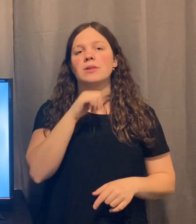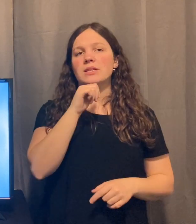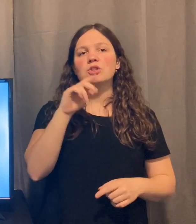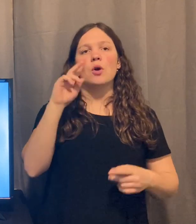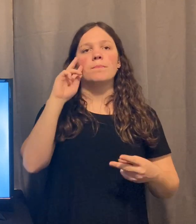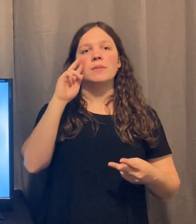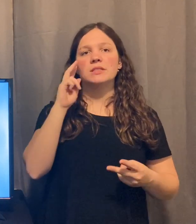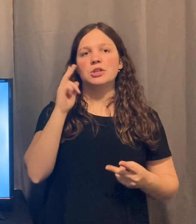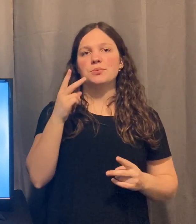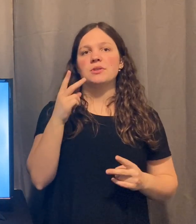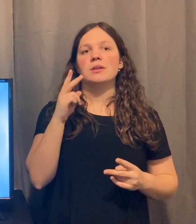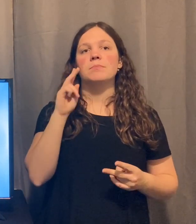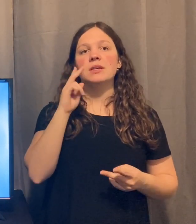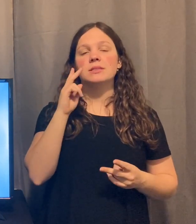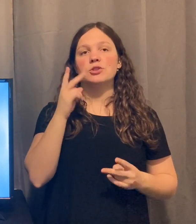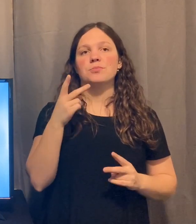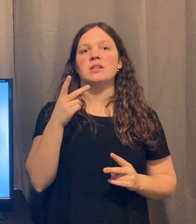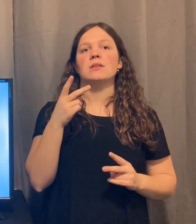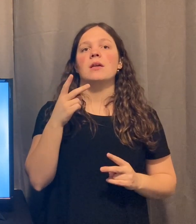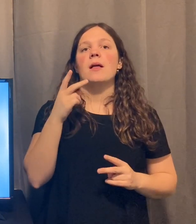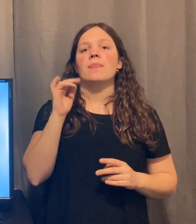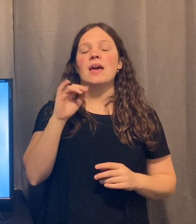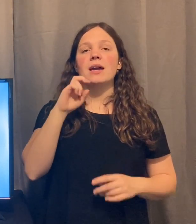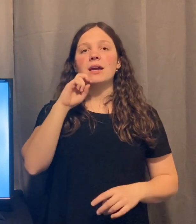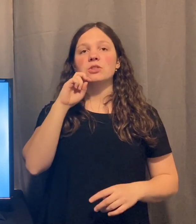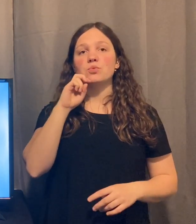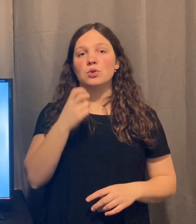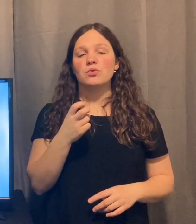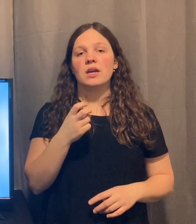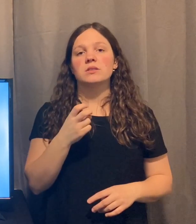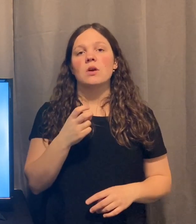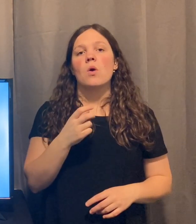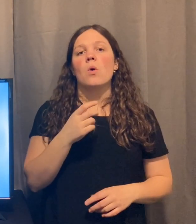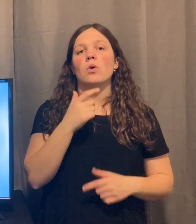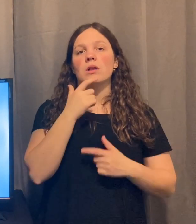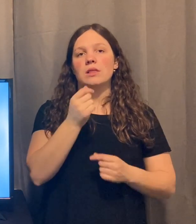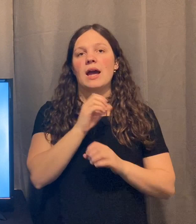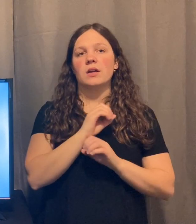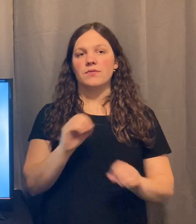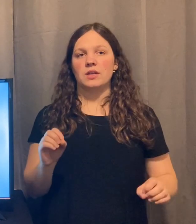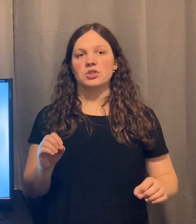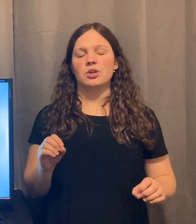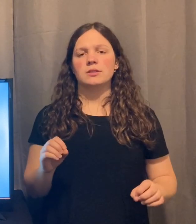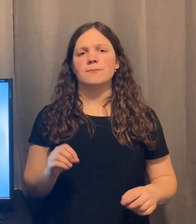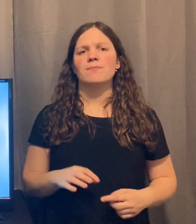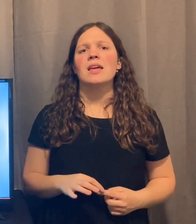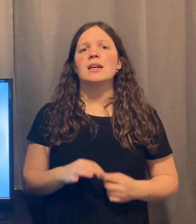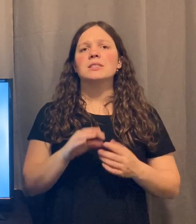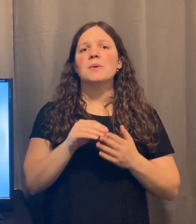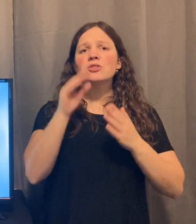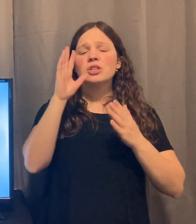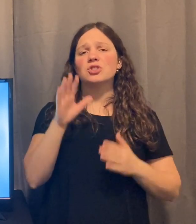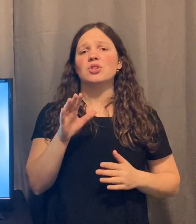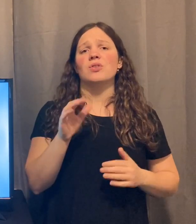please don't misinterpret that as rudeness or lack of interest, especially students